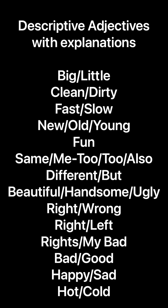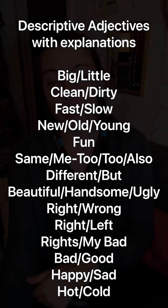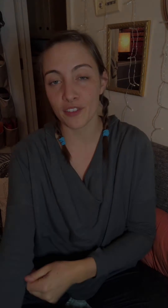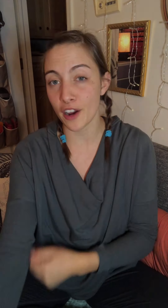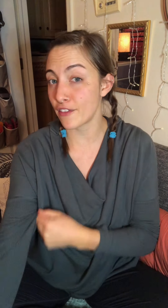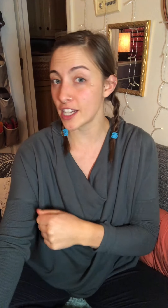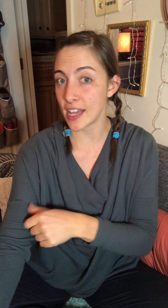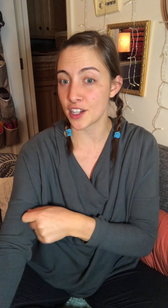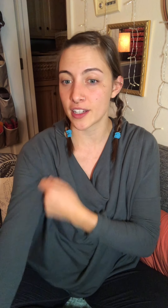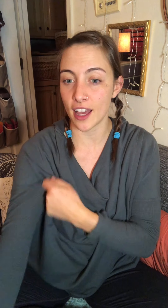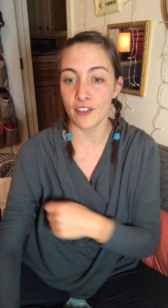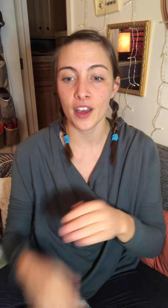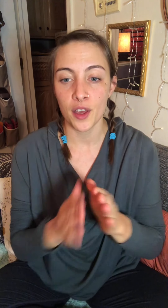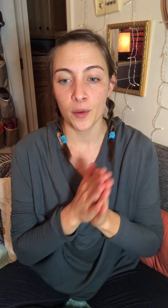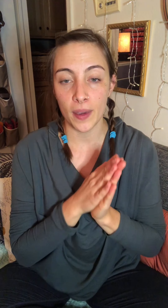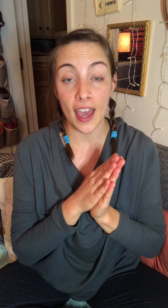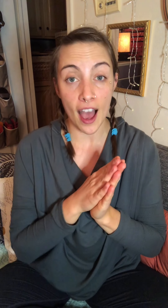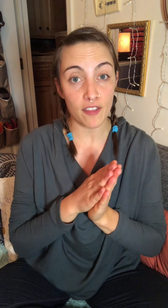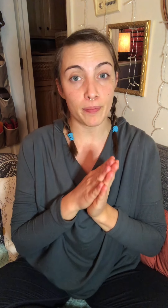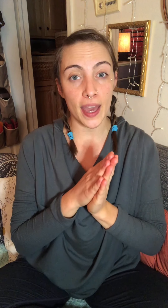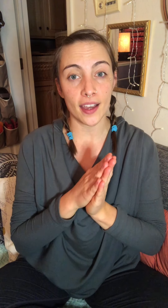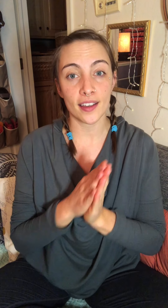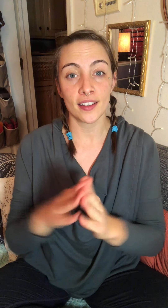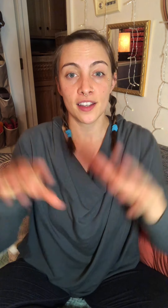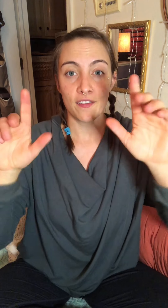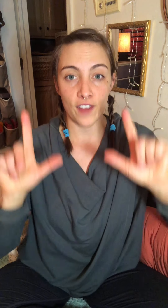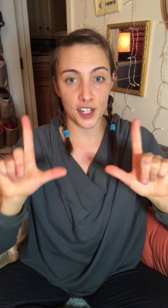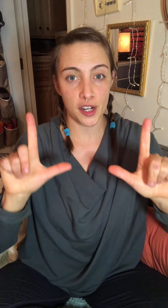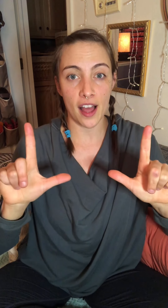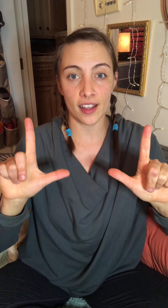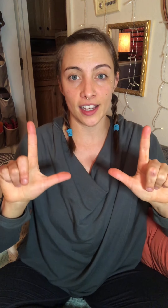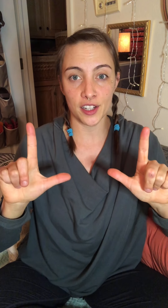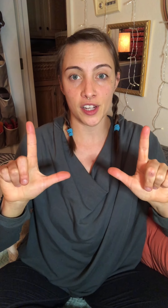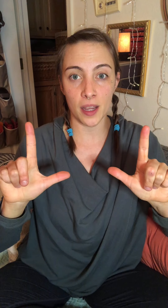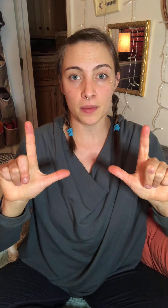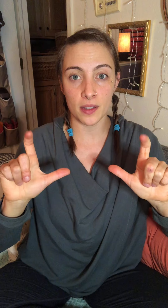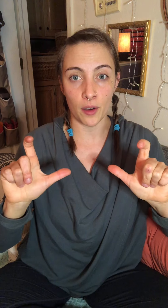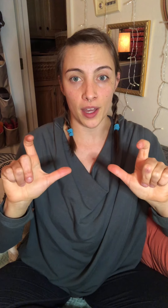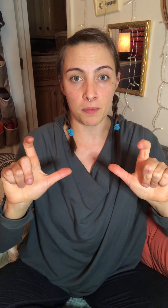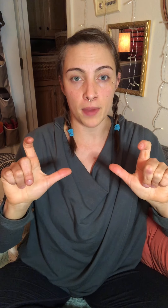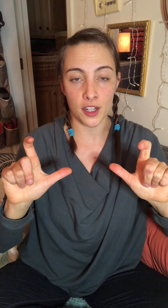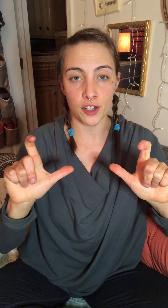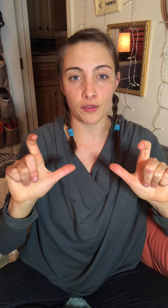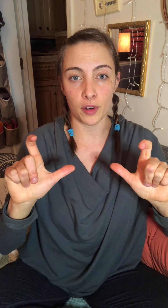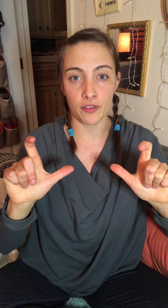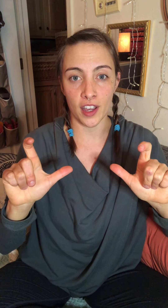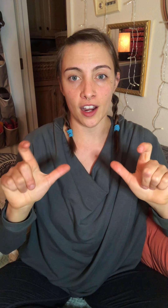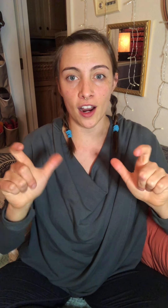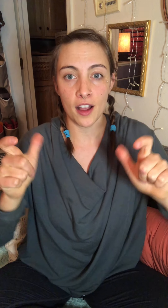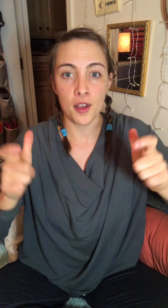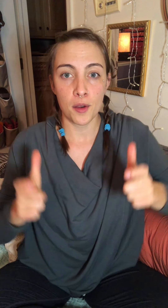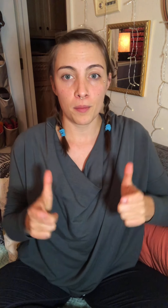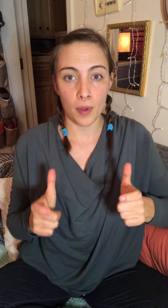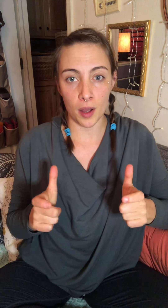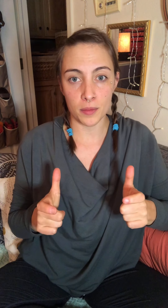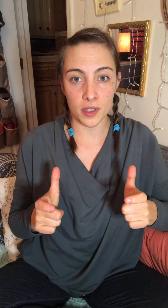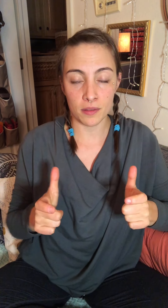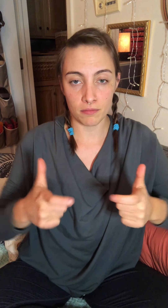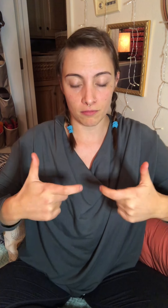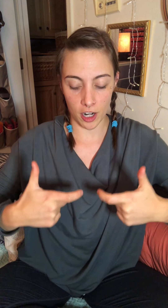For our first adjective, we have big. Find your L hand shapes. Go ahead and bend your forefinger. Palms are going to